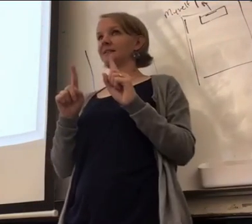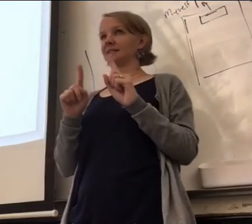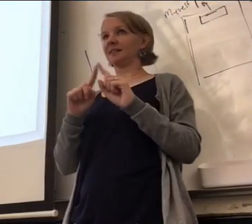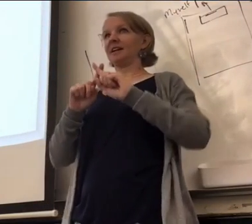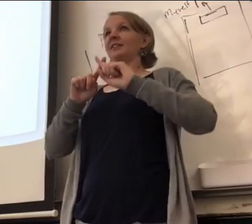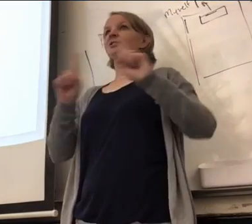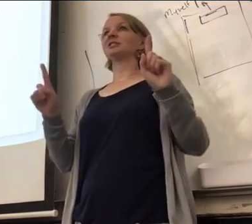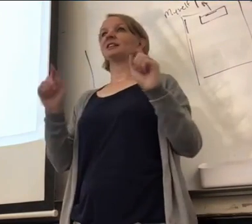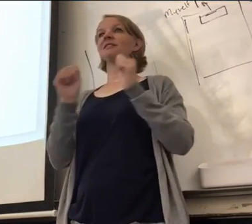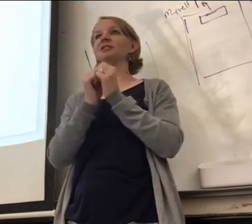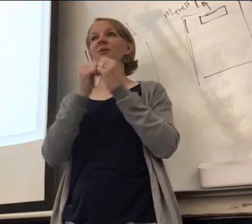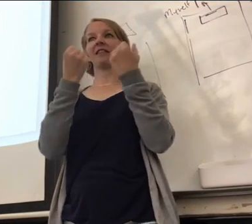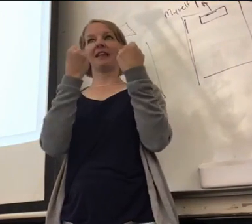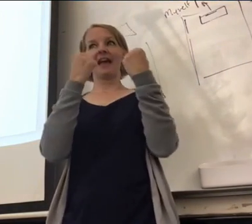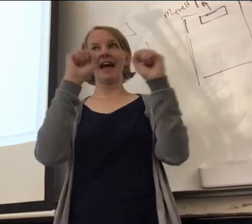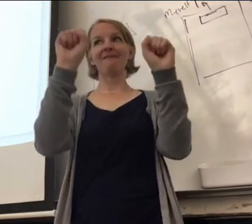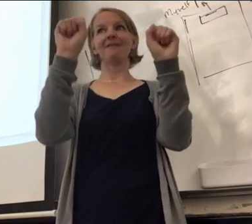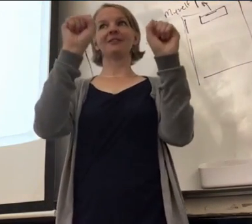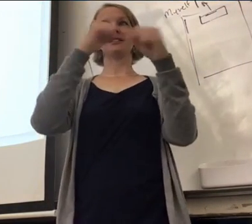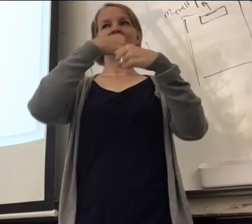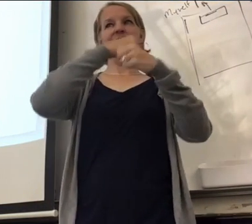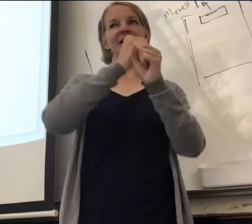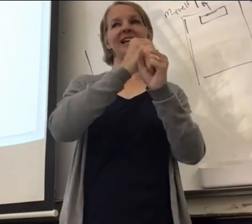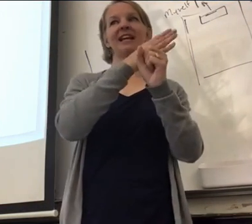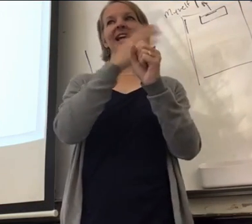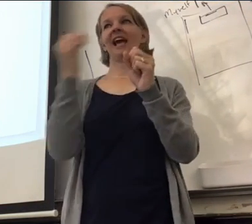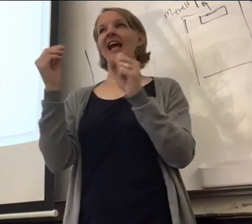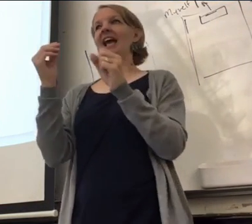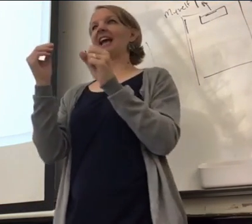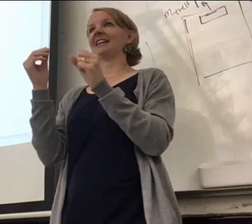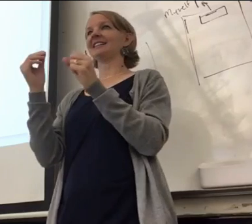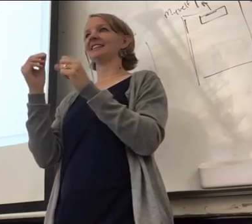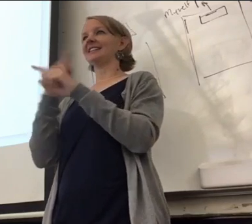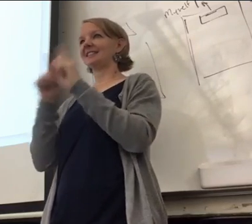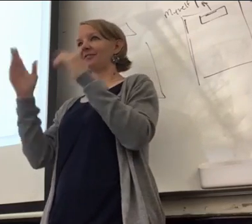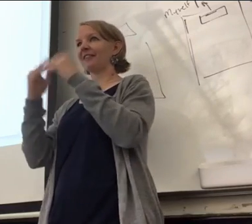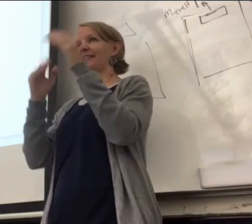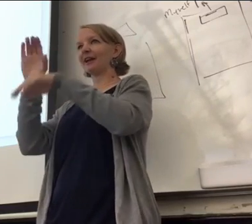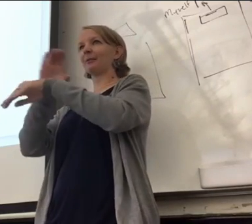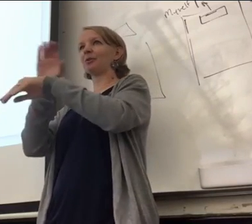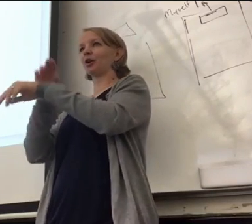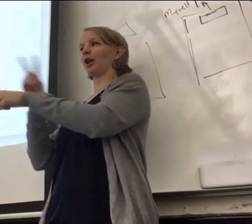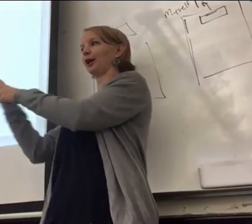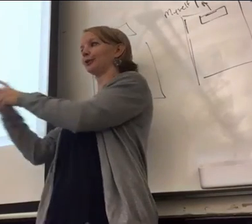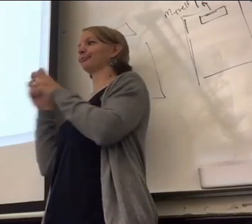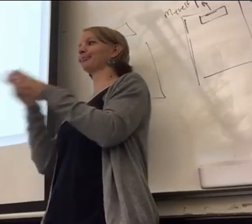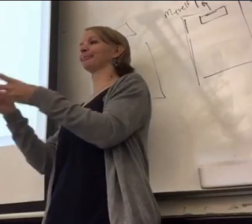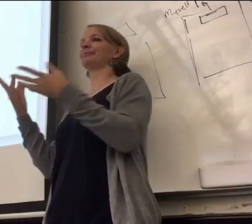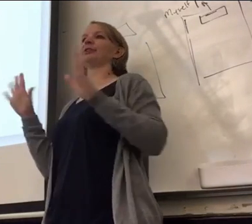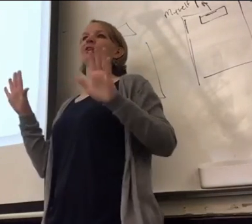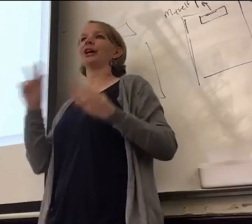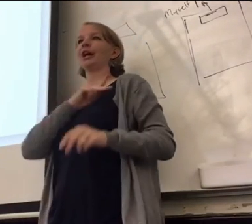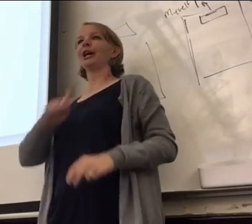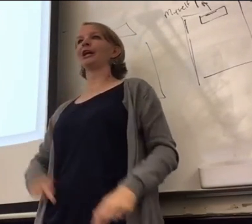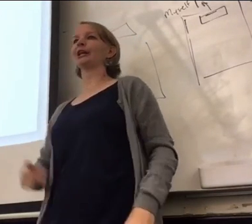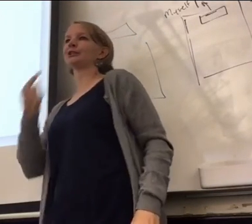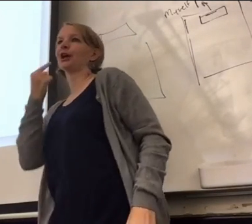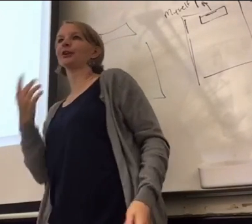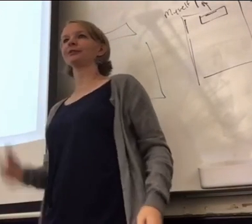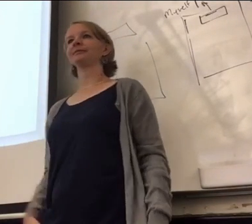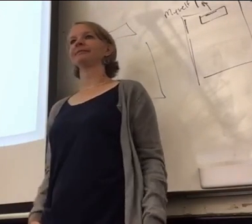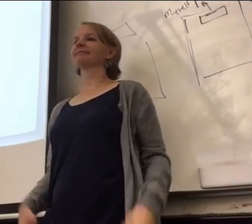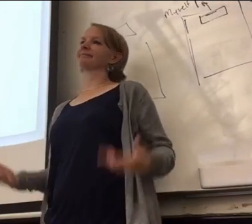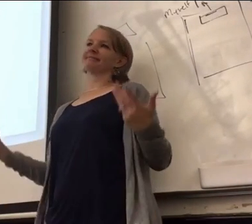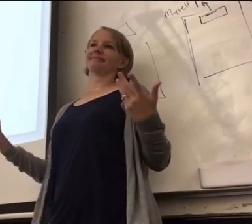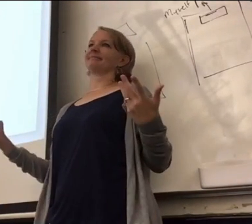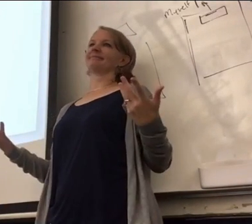putting a bunch of effort into creating this and sticking a clip art on there of a crown and saying "Kings suck" in like